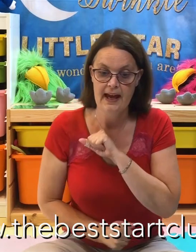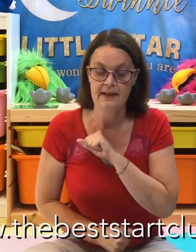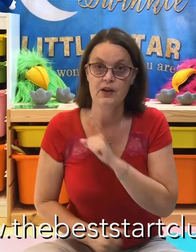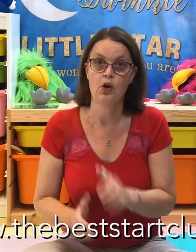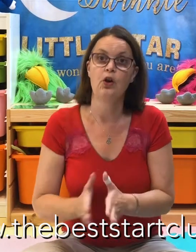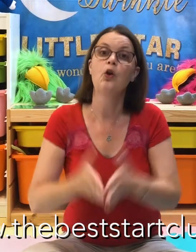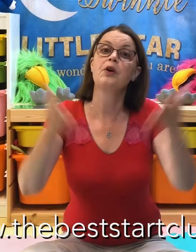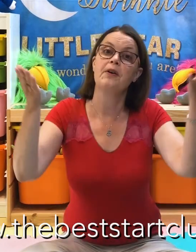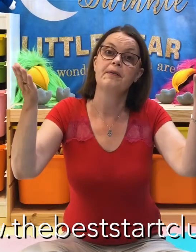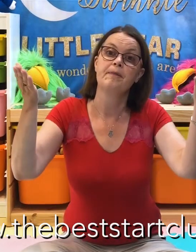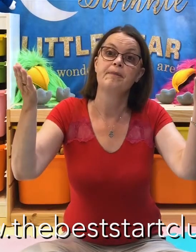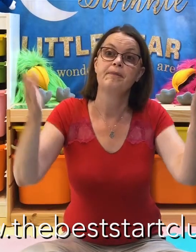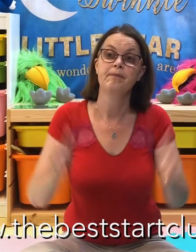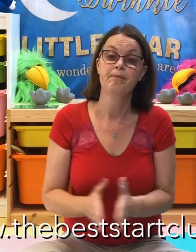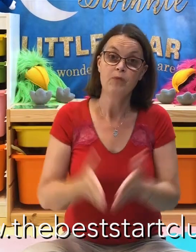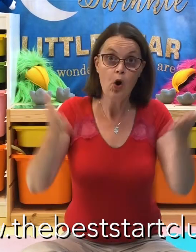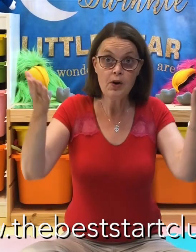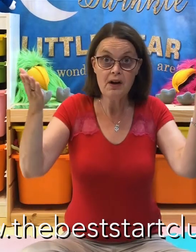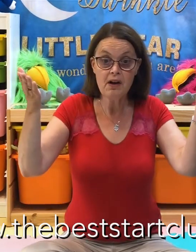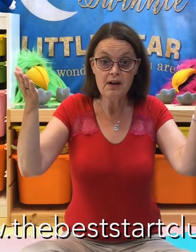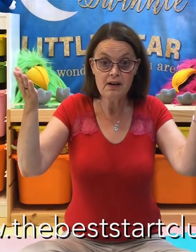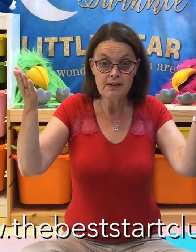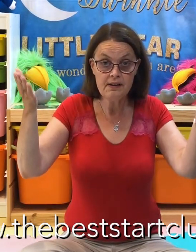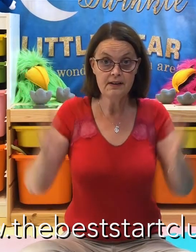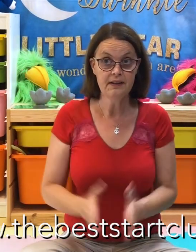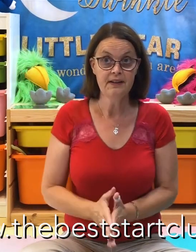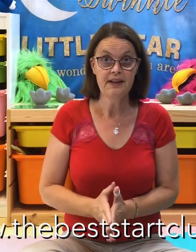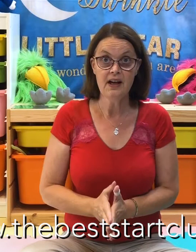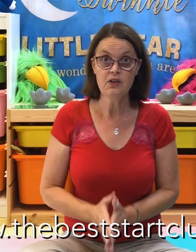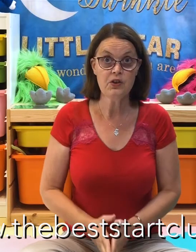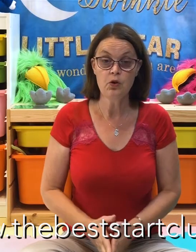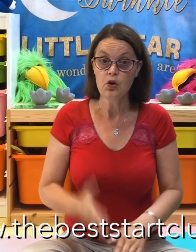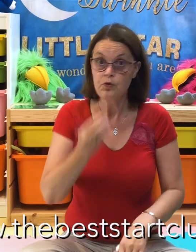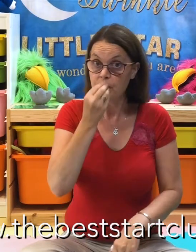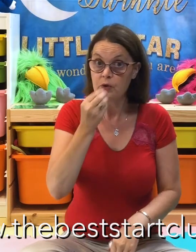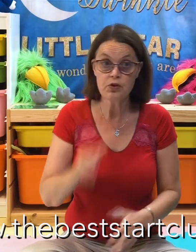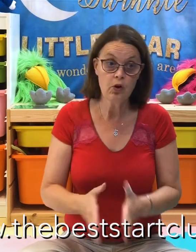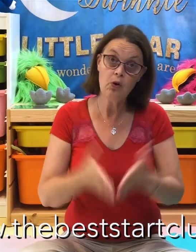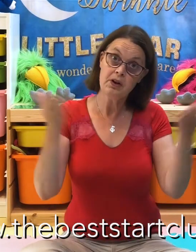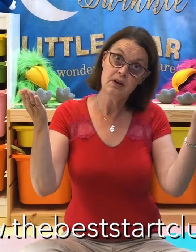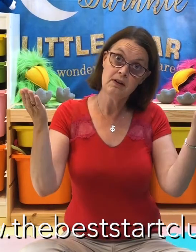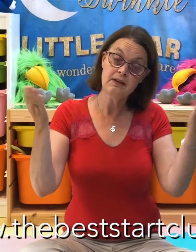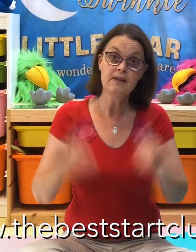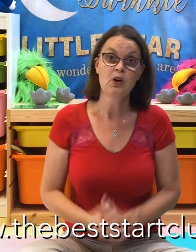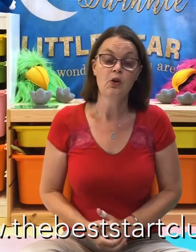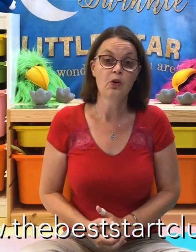And all gone. All gone. Yeah, so food's all gone.